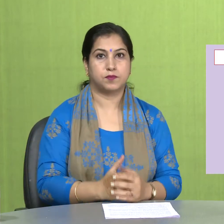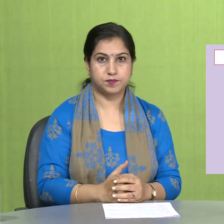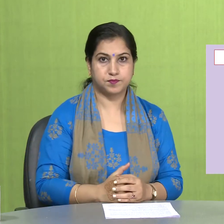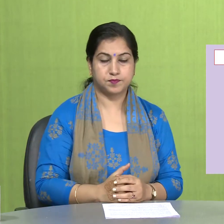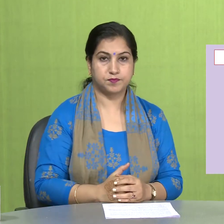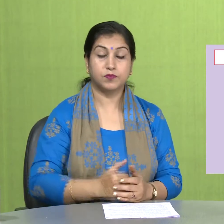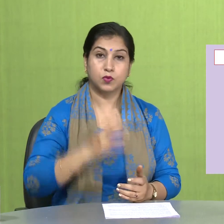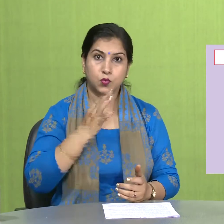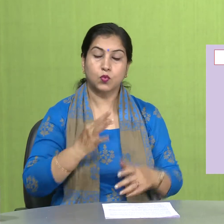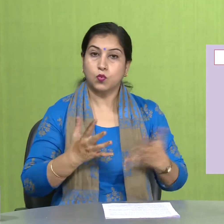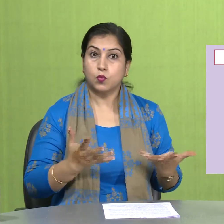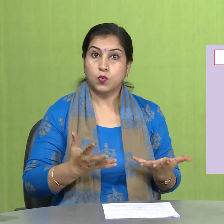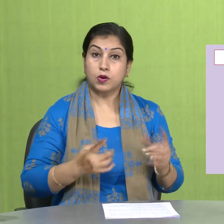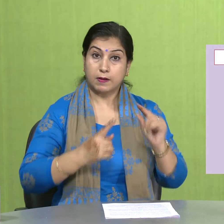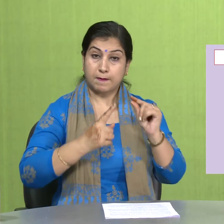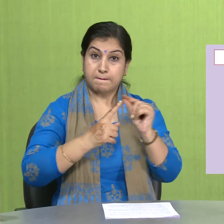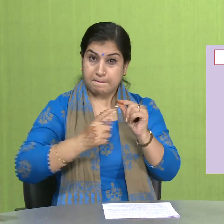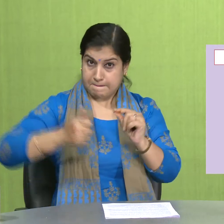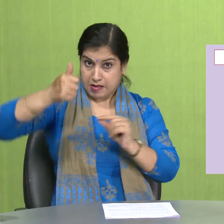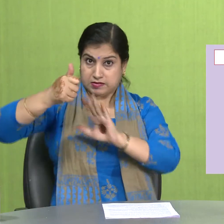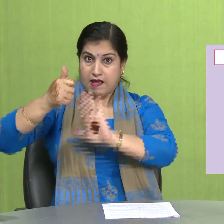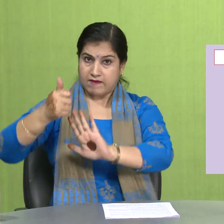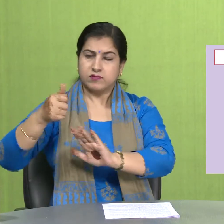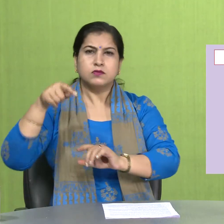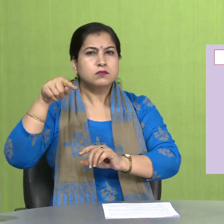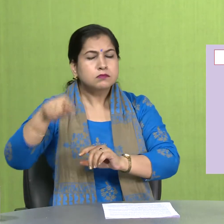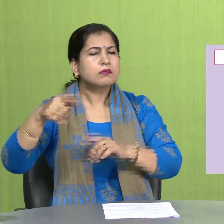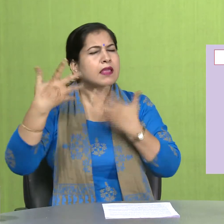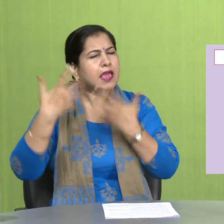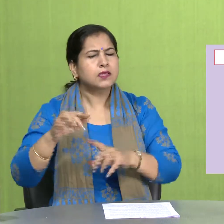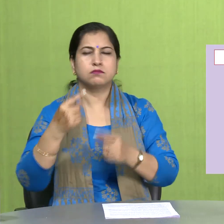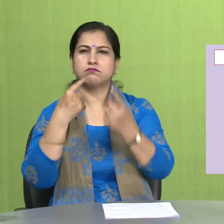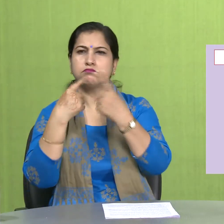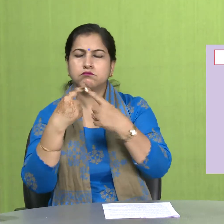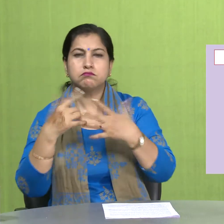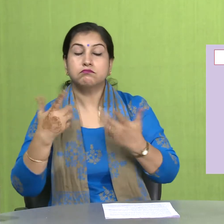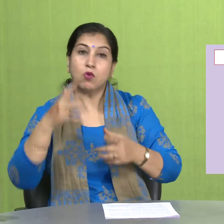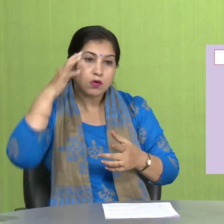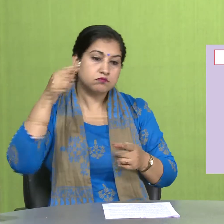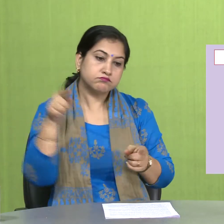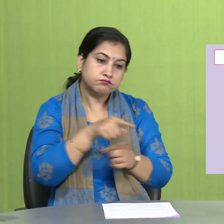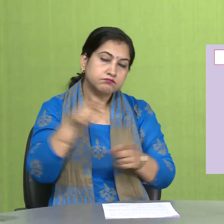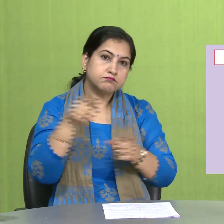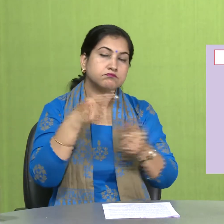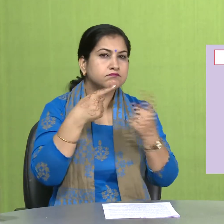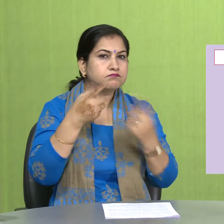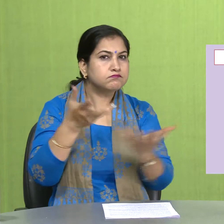In fact, the President has to take all the decisions according to the advice of the Council